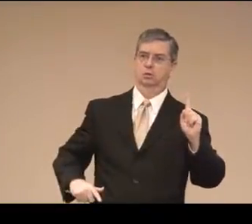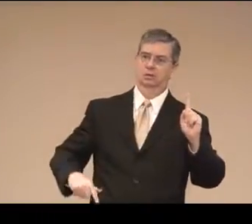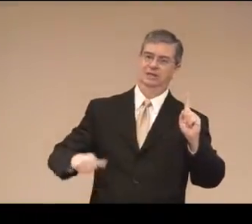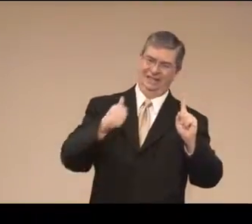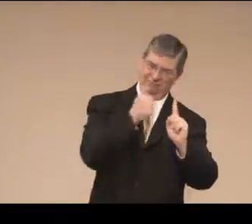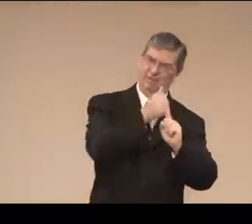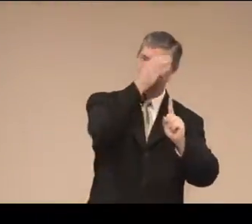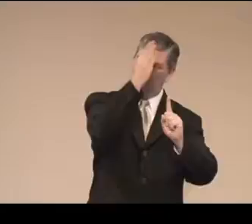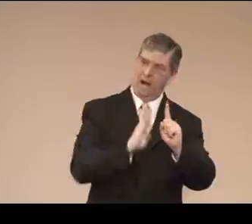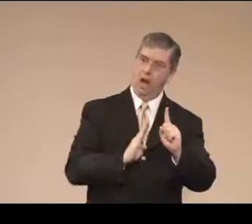not Greek, but Hebrew